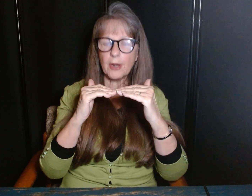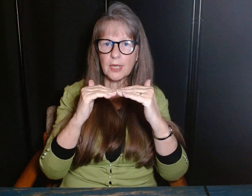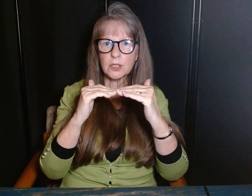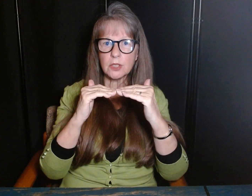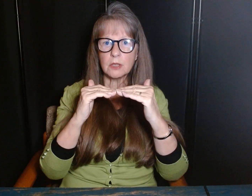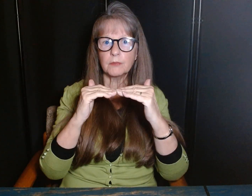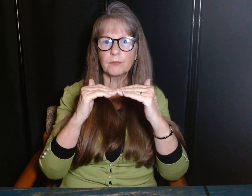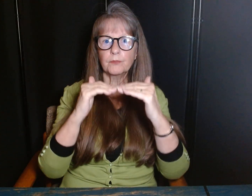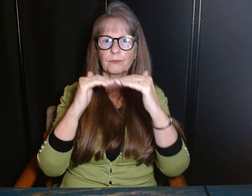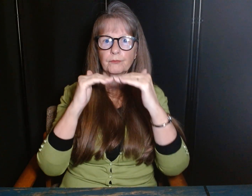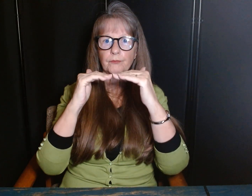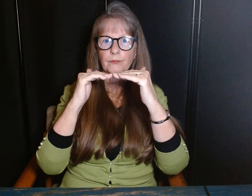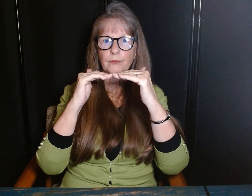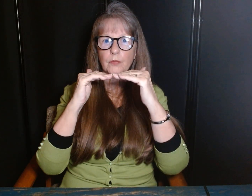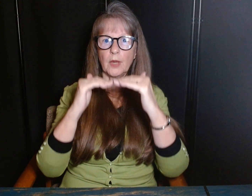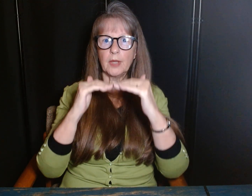fairness, right?